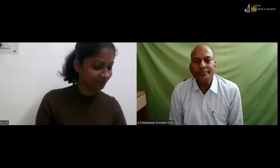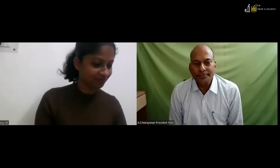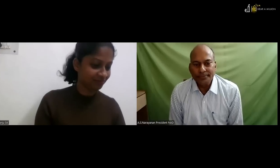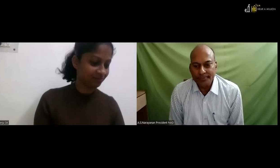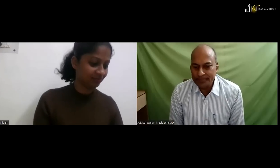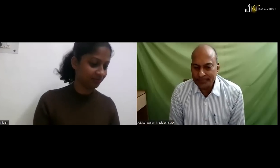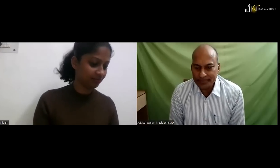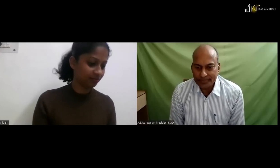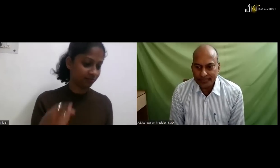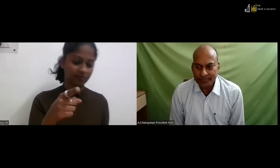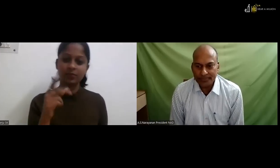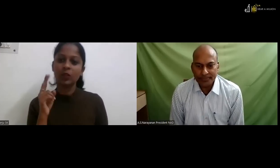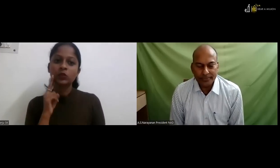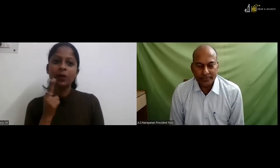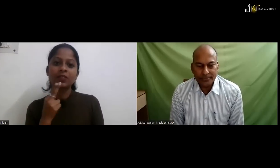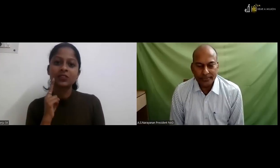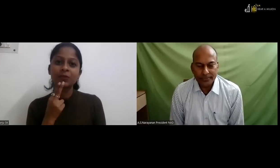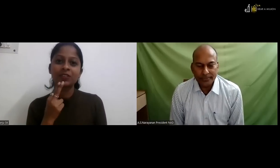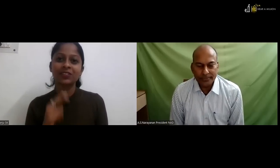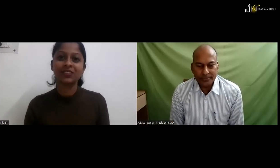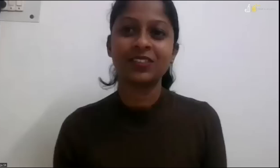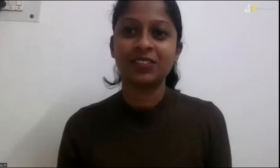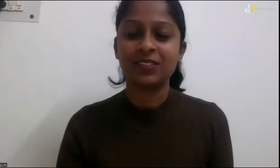would request the other person.